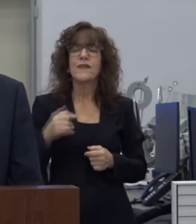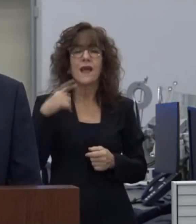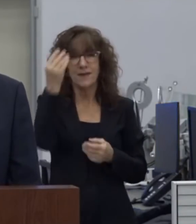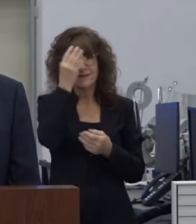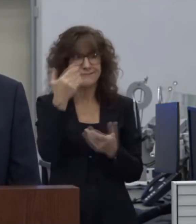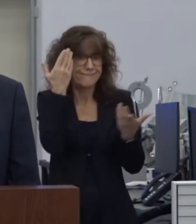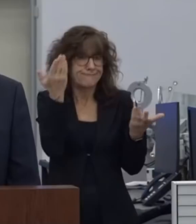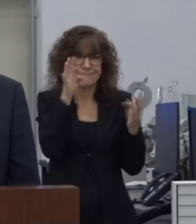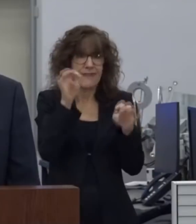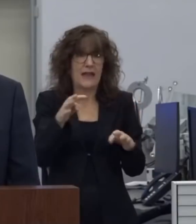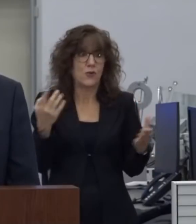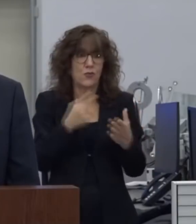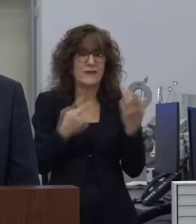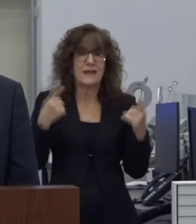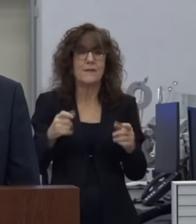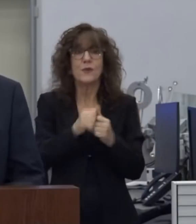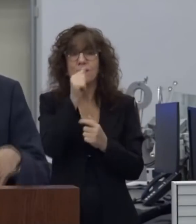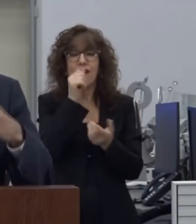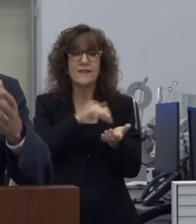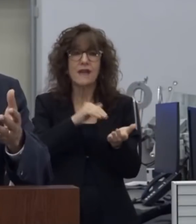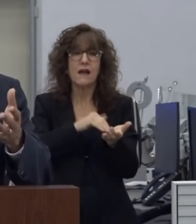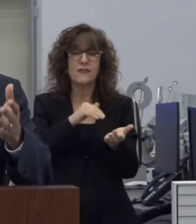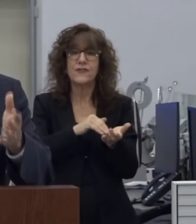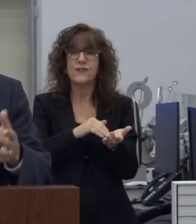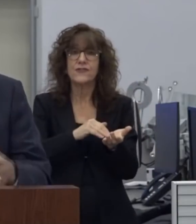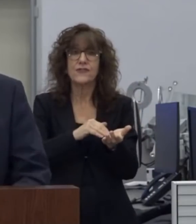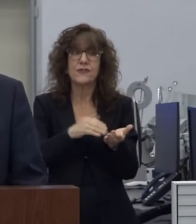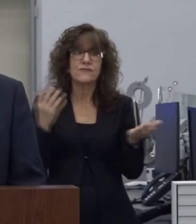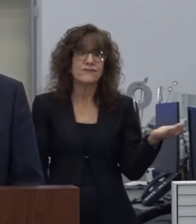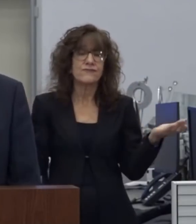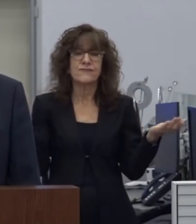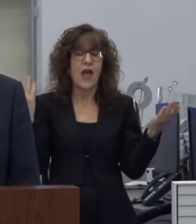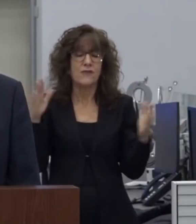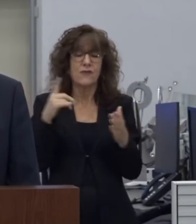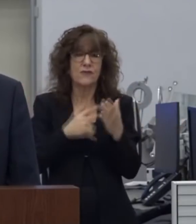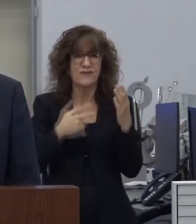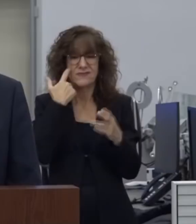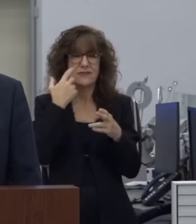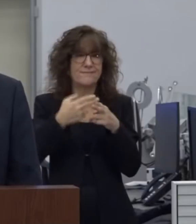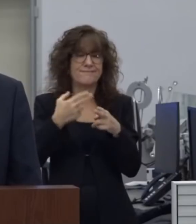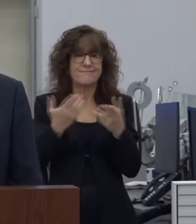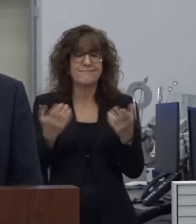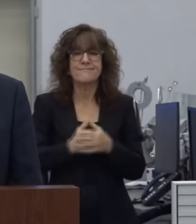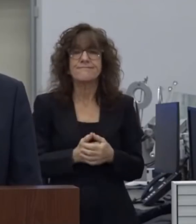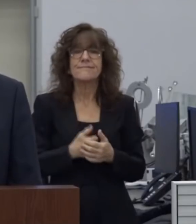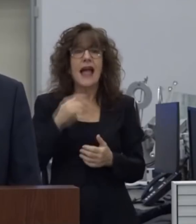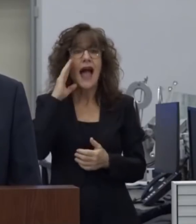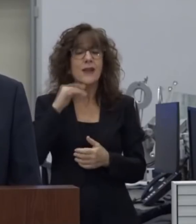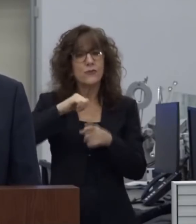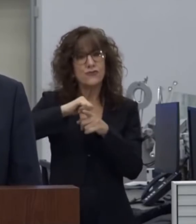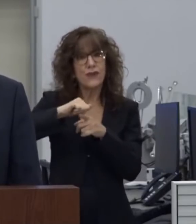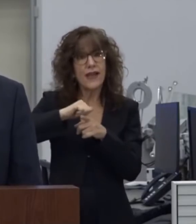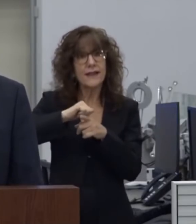you, I don't know what's happening with the private doctors responding in the manner that you just said. So I think I know there's a